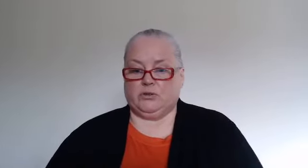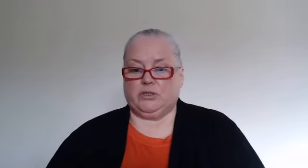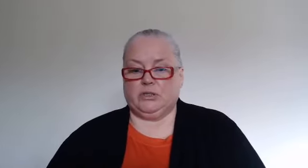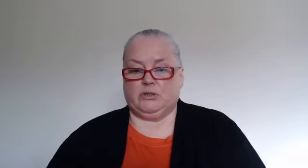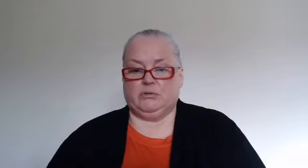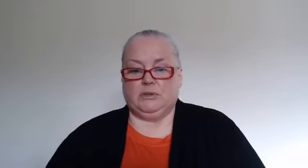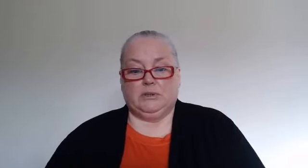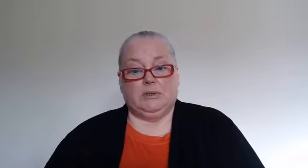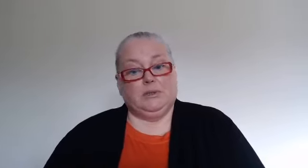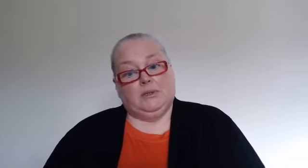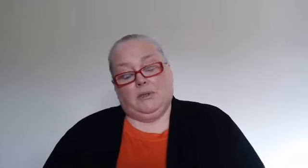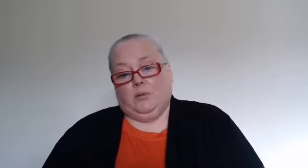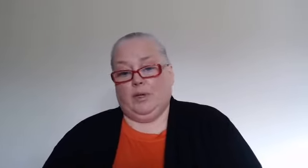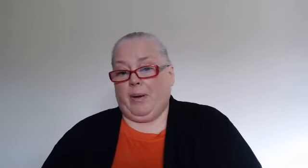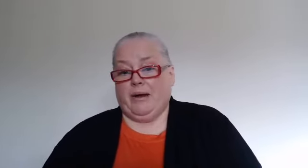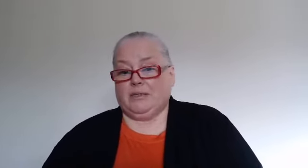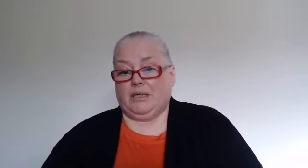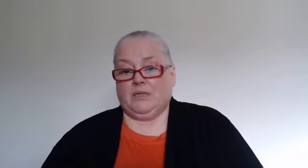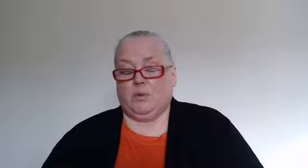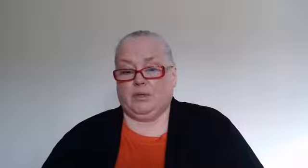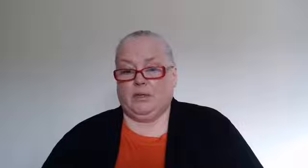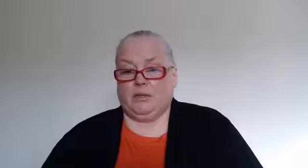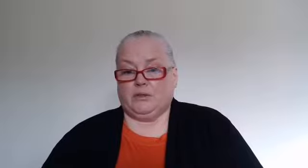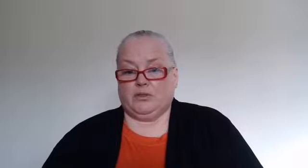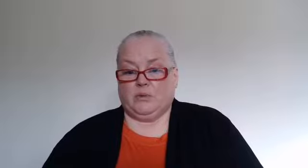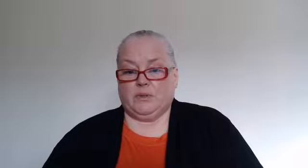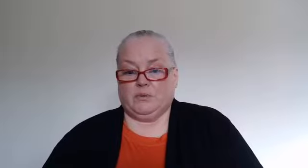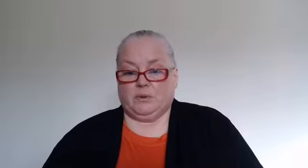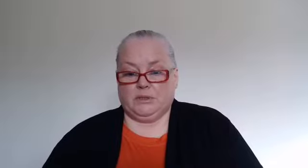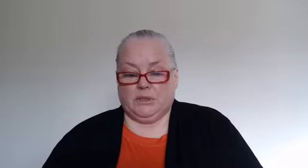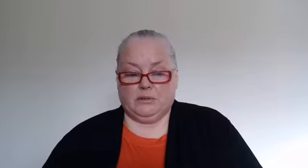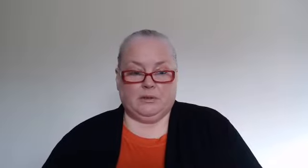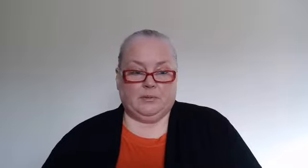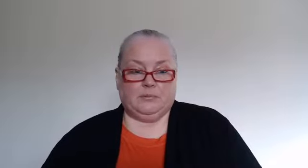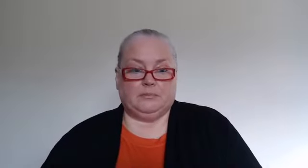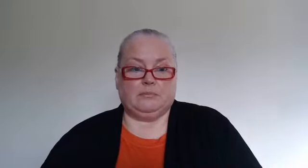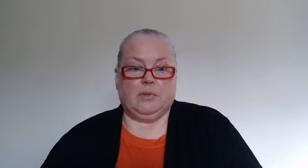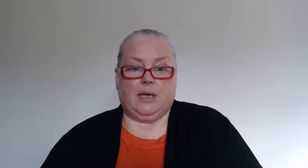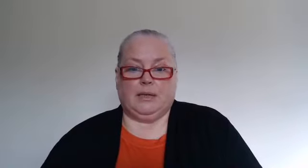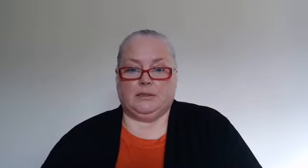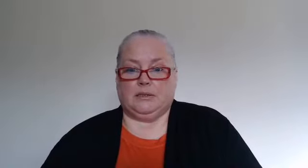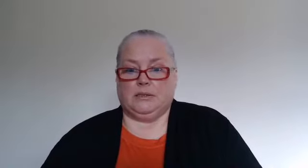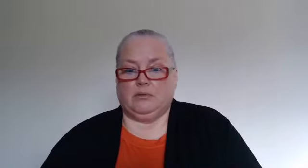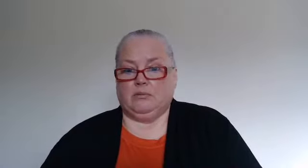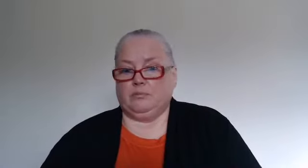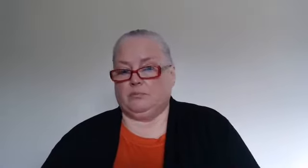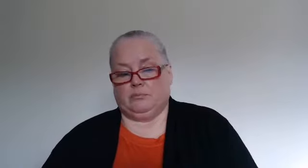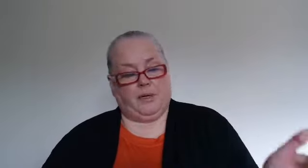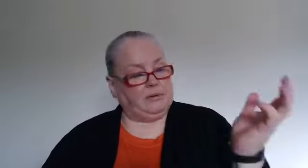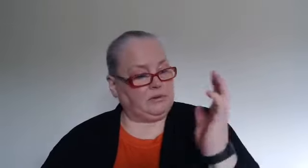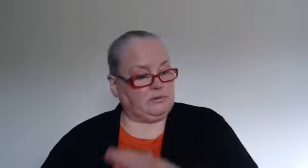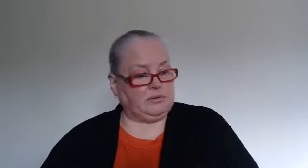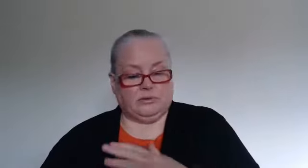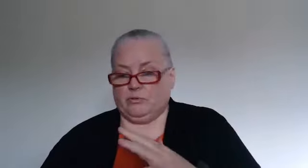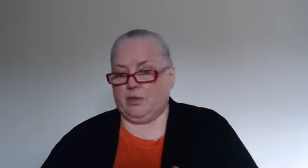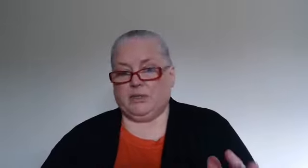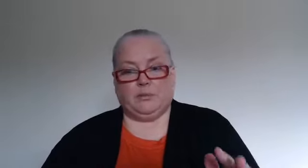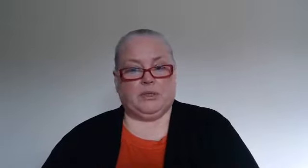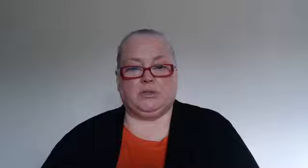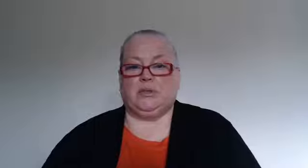introduction, well, parenting is one of the hardest jobs in the world. And parents are under greater pressure than